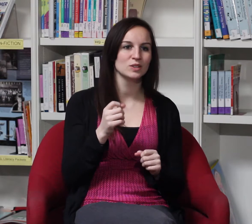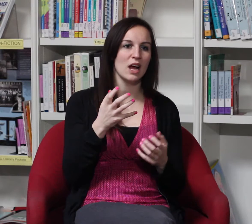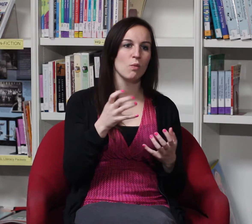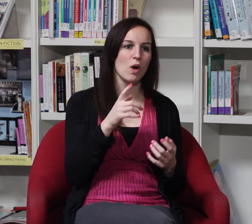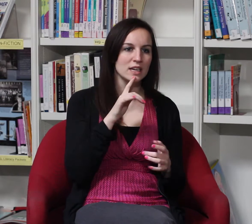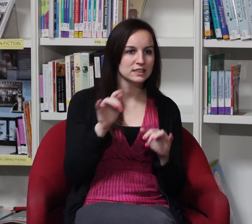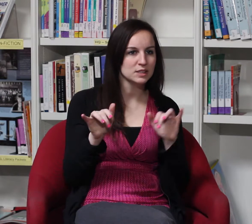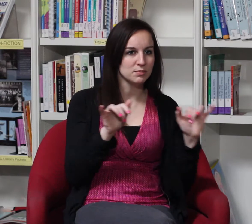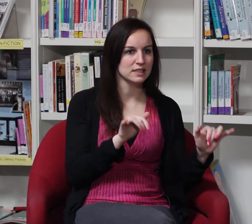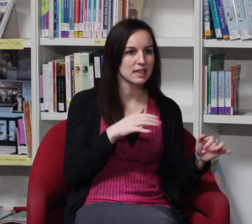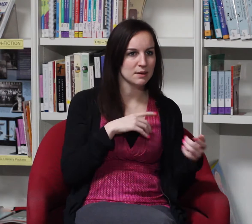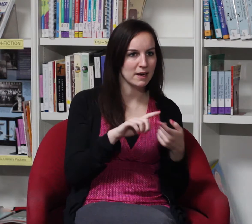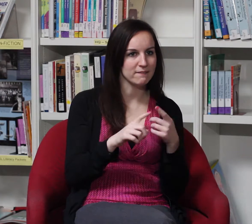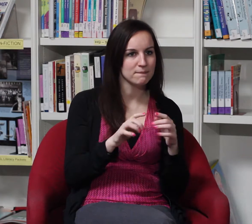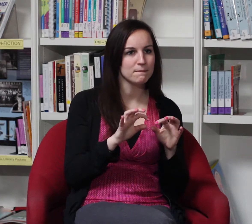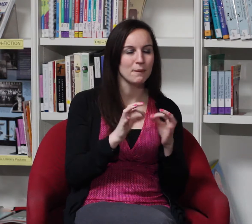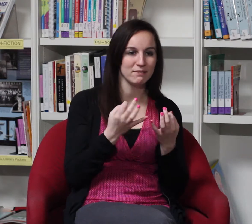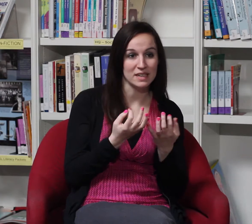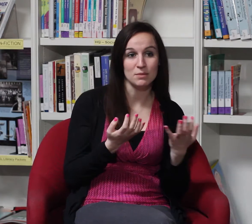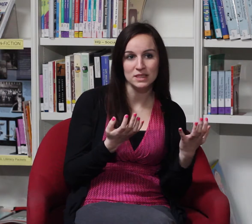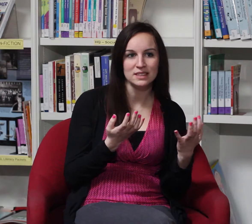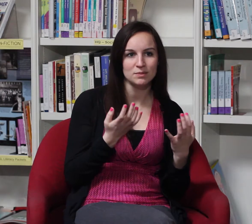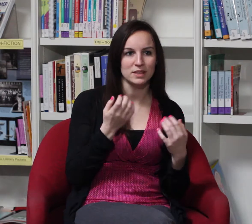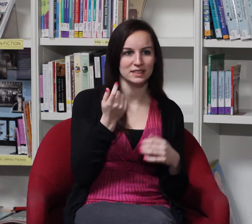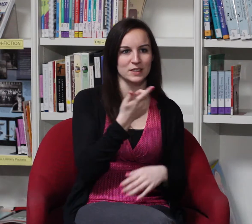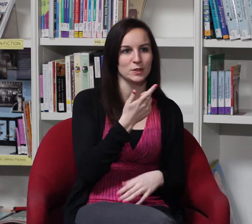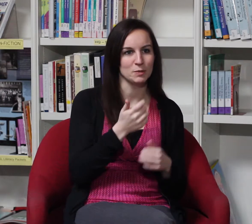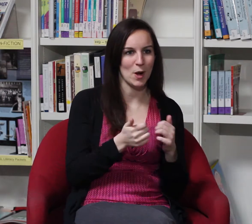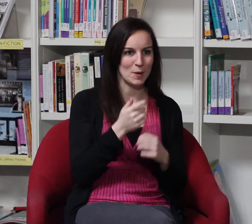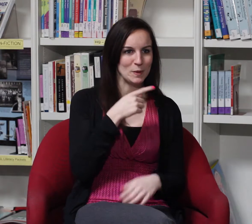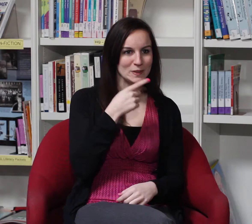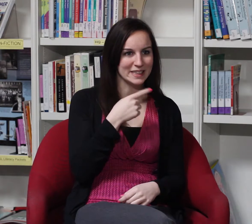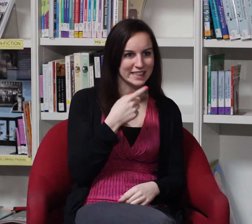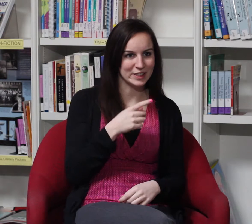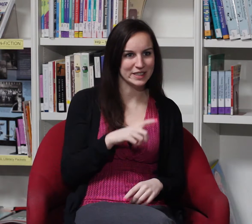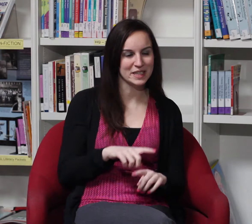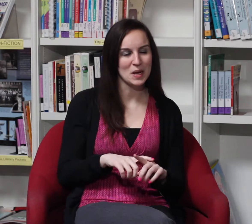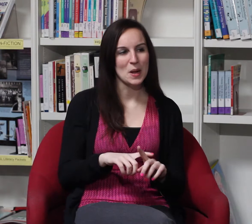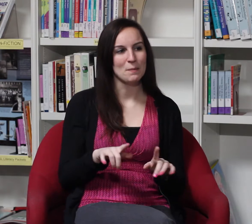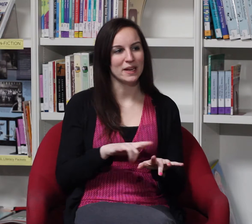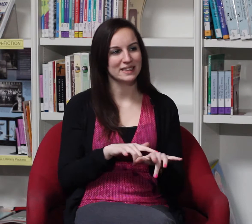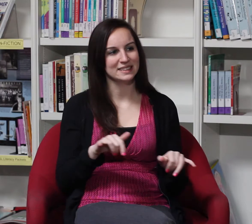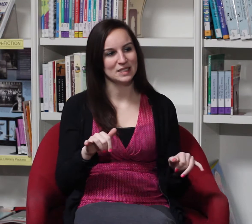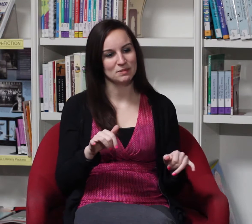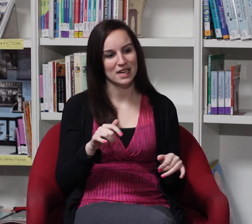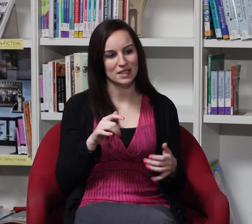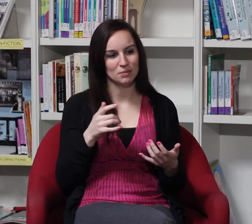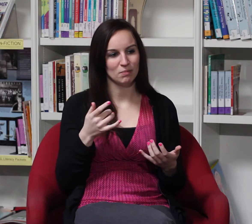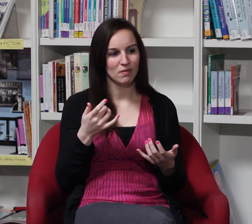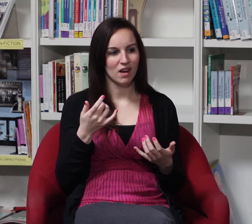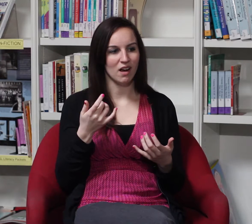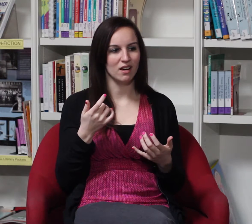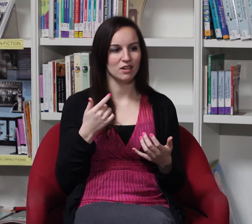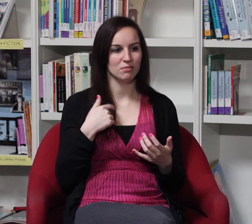I wanted to be like my family because they were all mostly hearing, but at the same time,